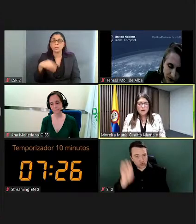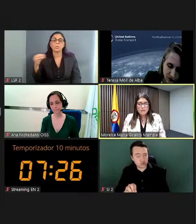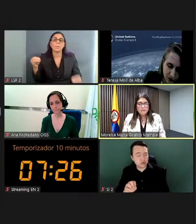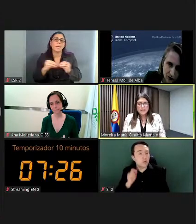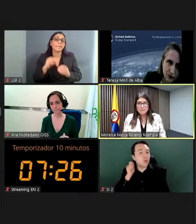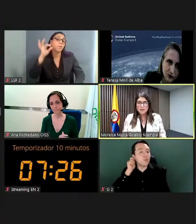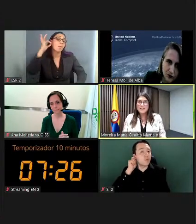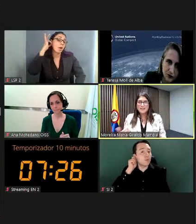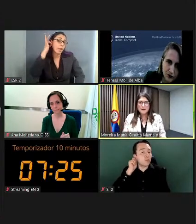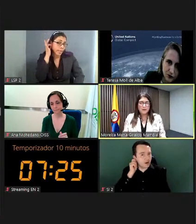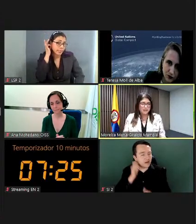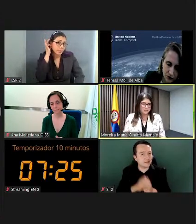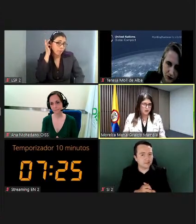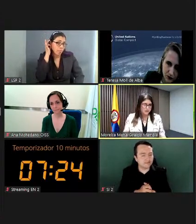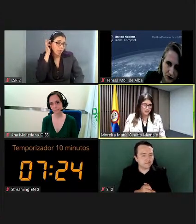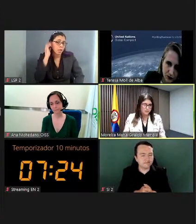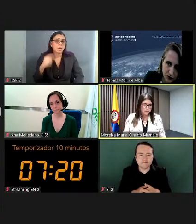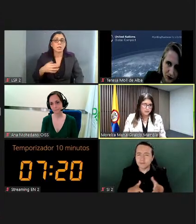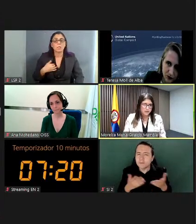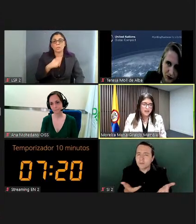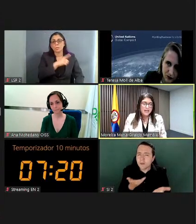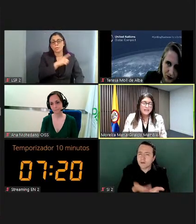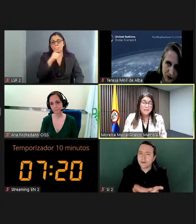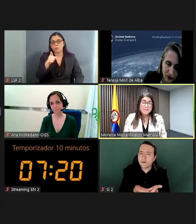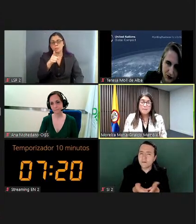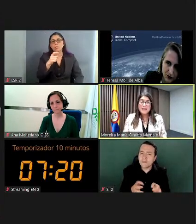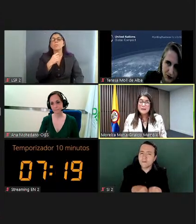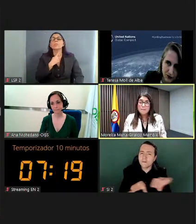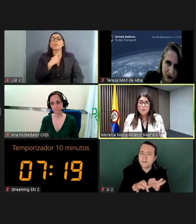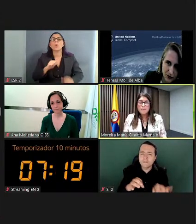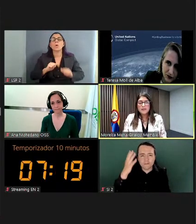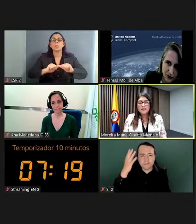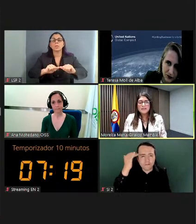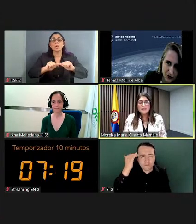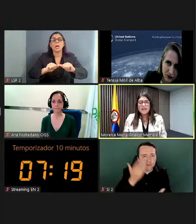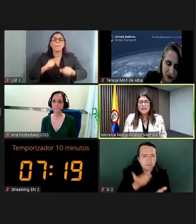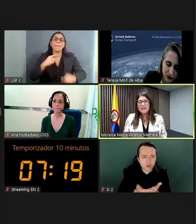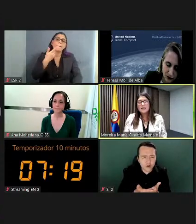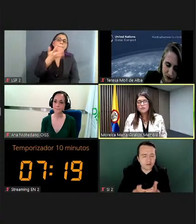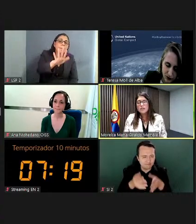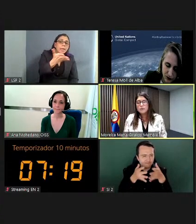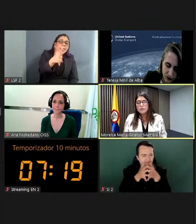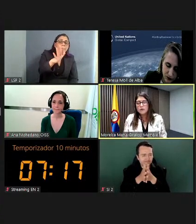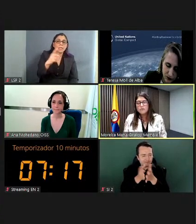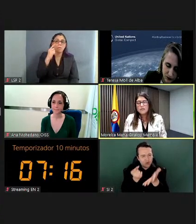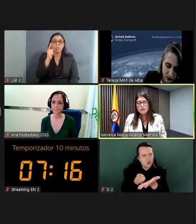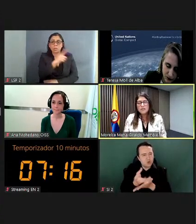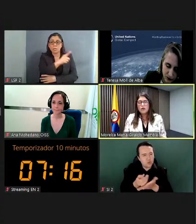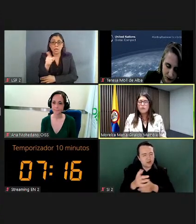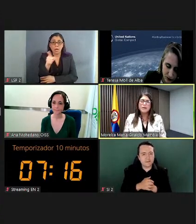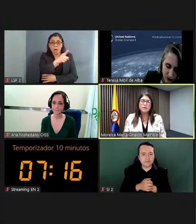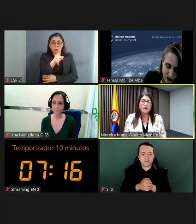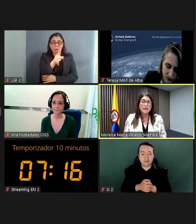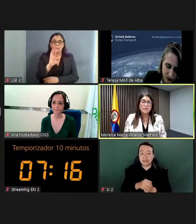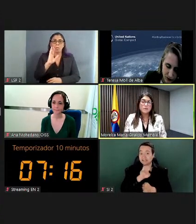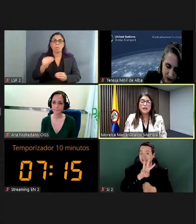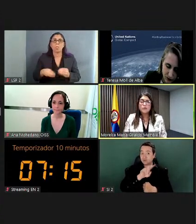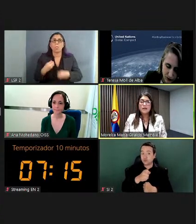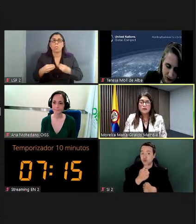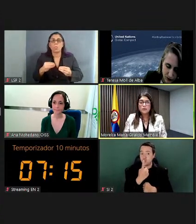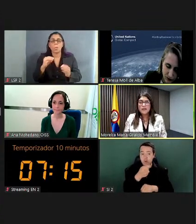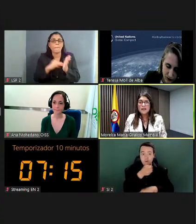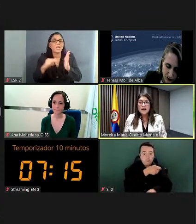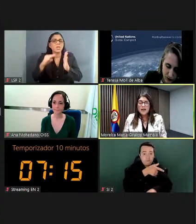are women why do i point this out because it is important for what i am going to tell you next it is also important to say that out of